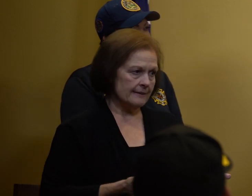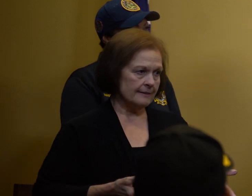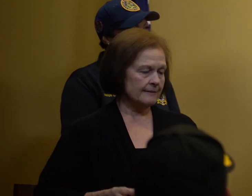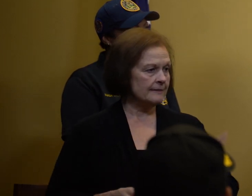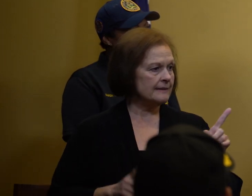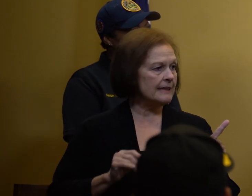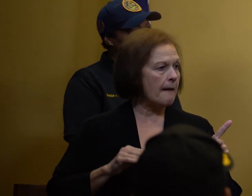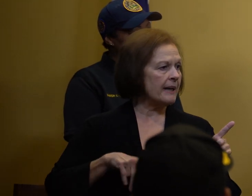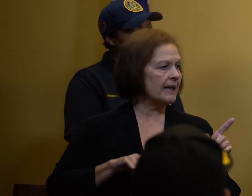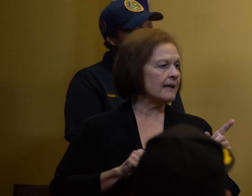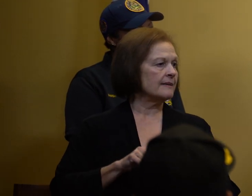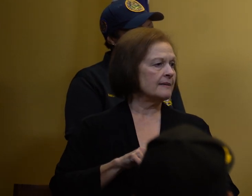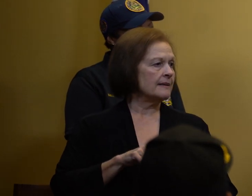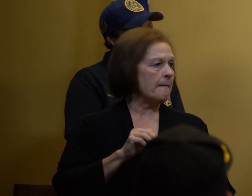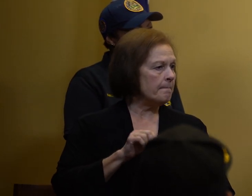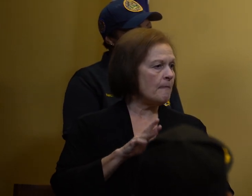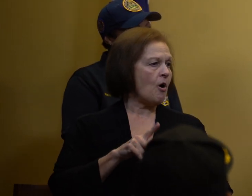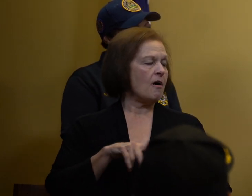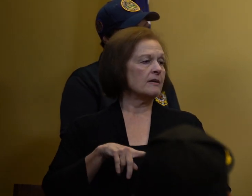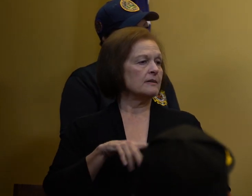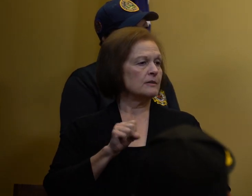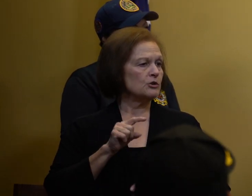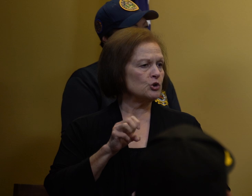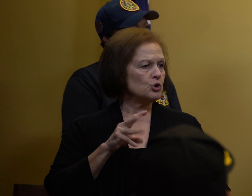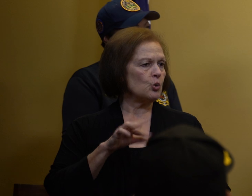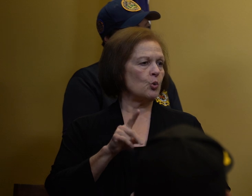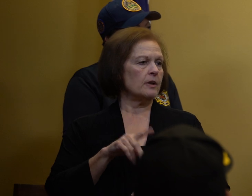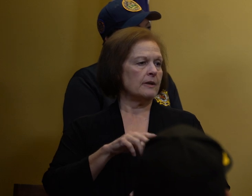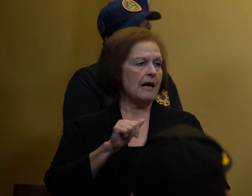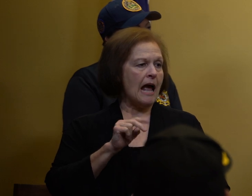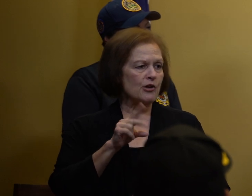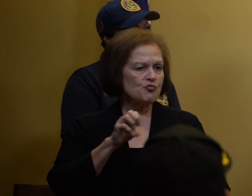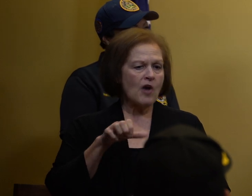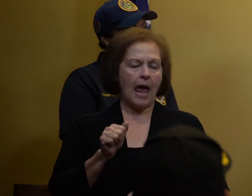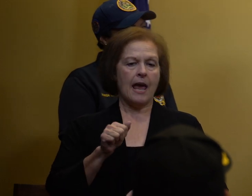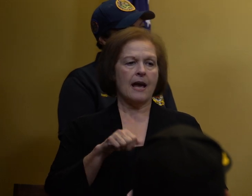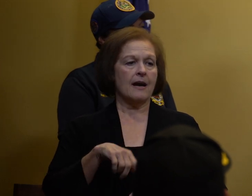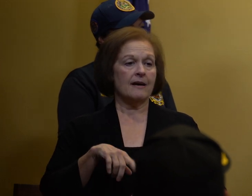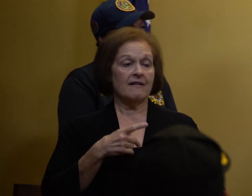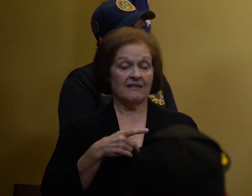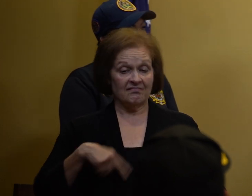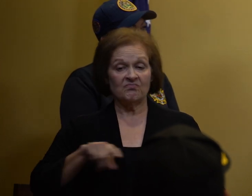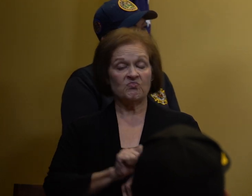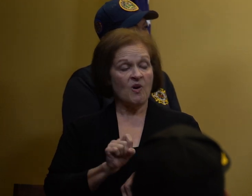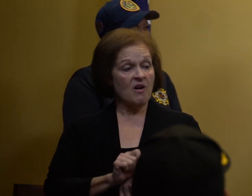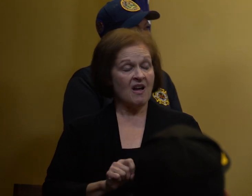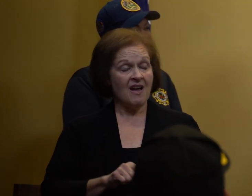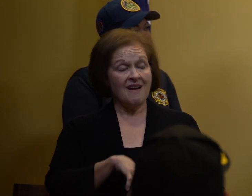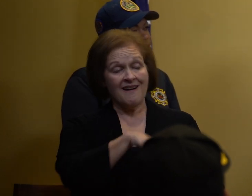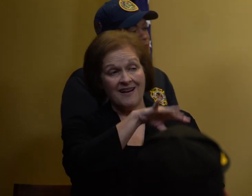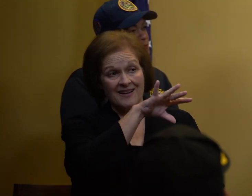Dominique Lane Jackson, Darren Martin, Nina Stewart, Andrea Mumford, from 9 o'clock